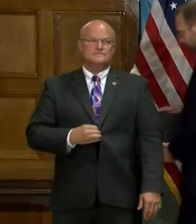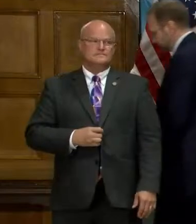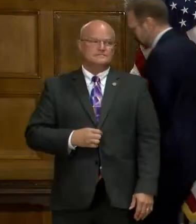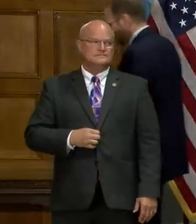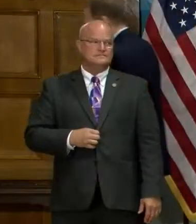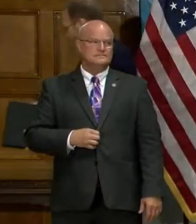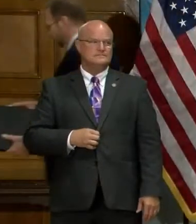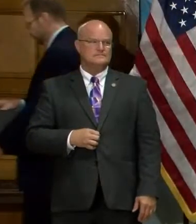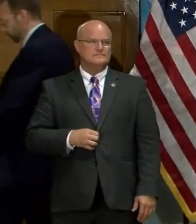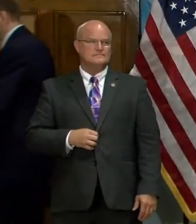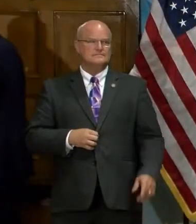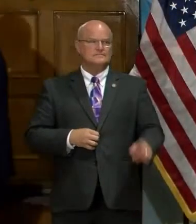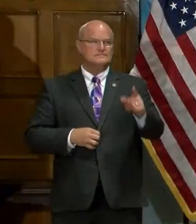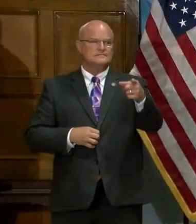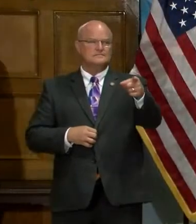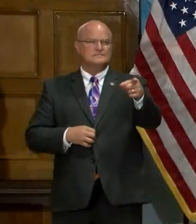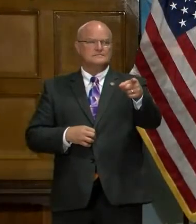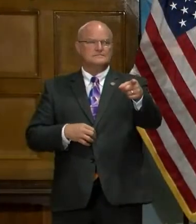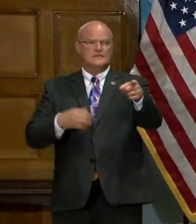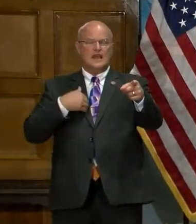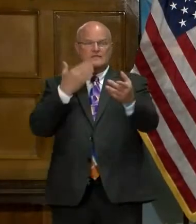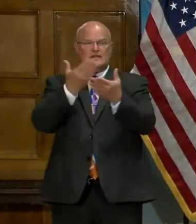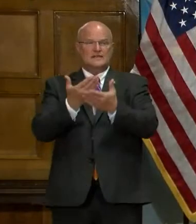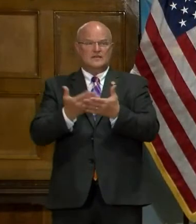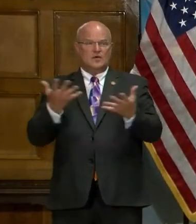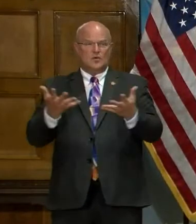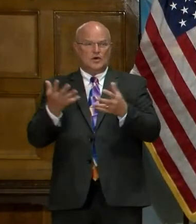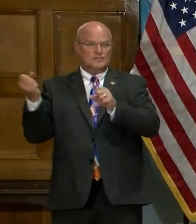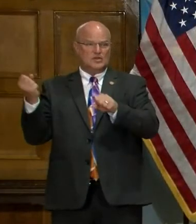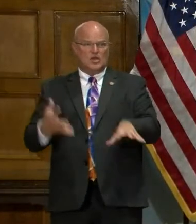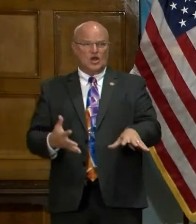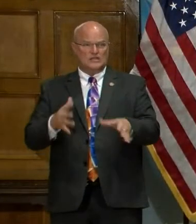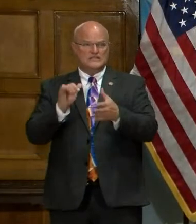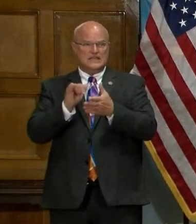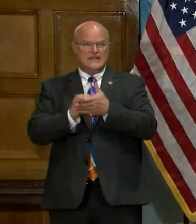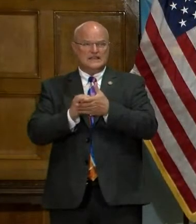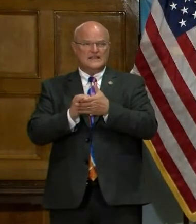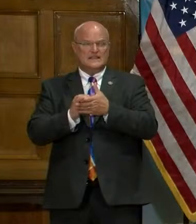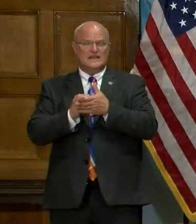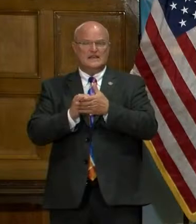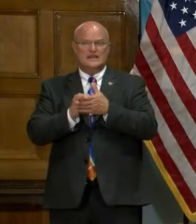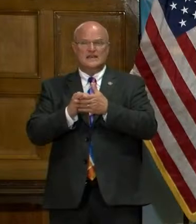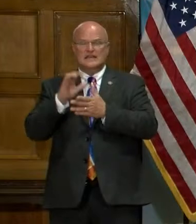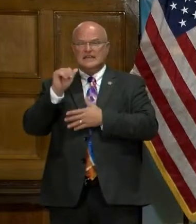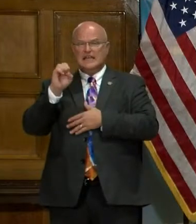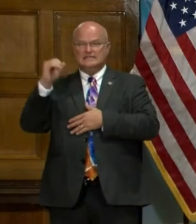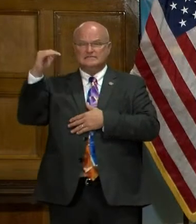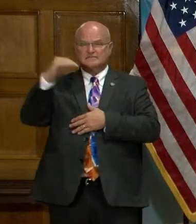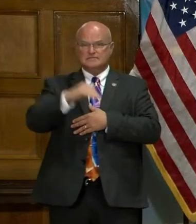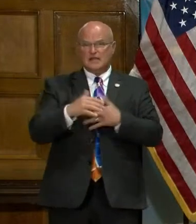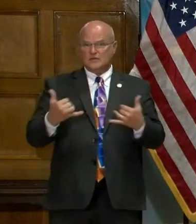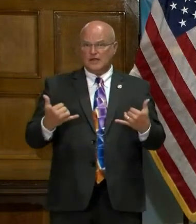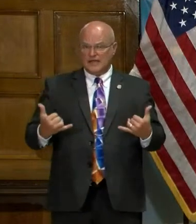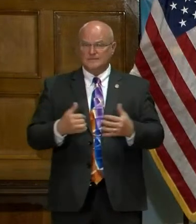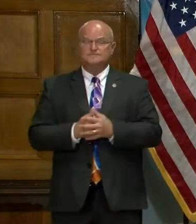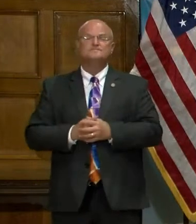That was my question. Yes. Do you have any evidence as to what could be causing the new cases to decline?